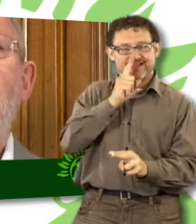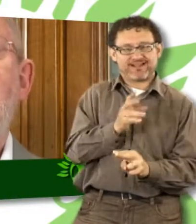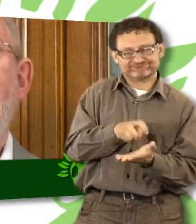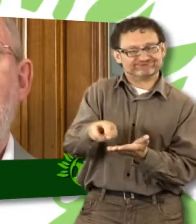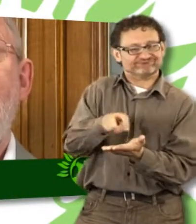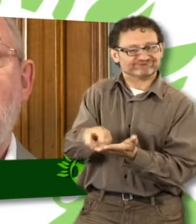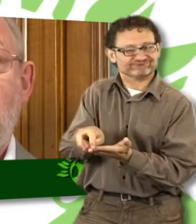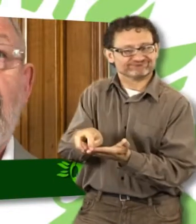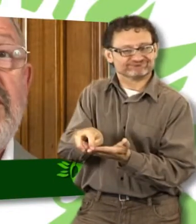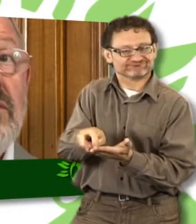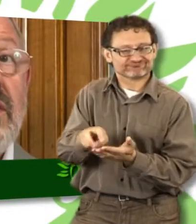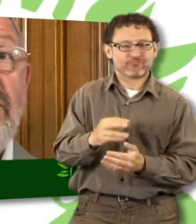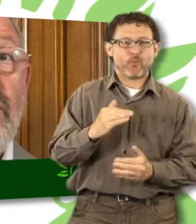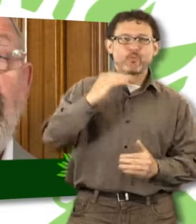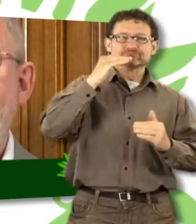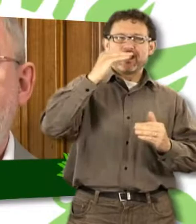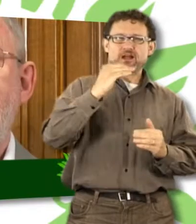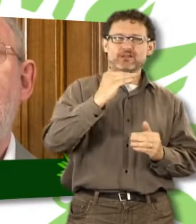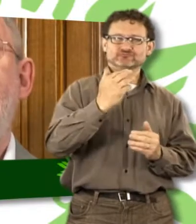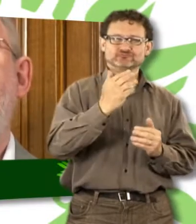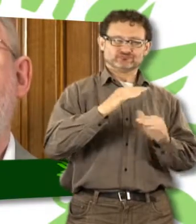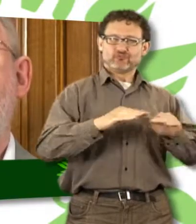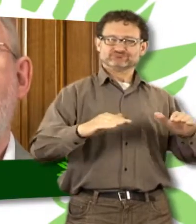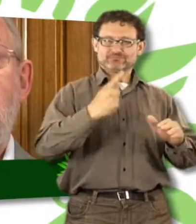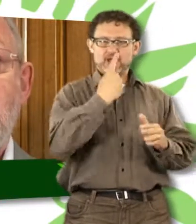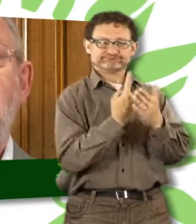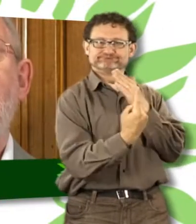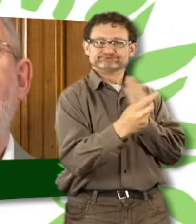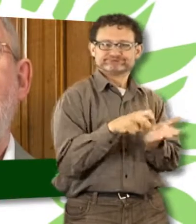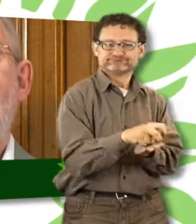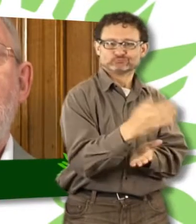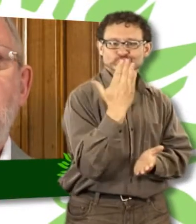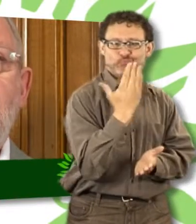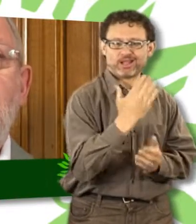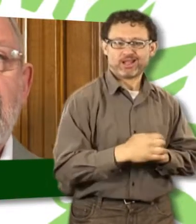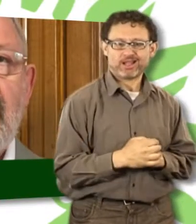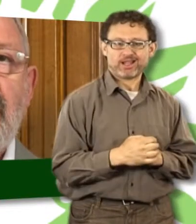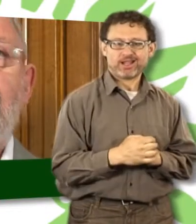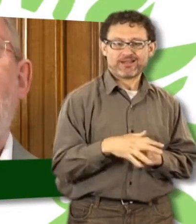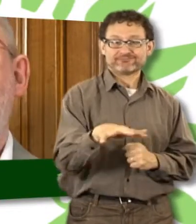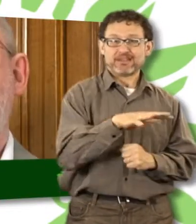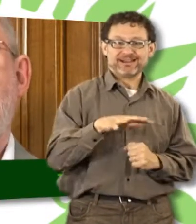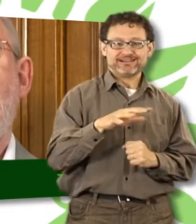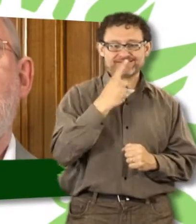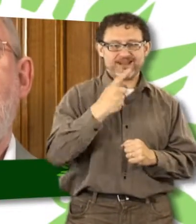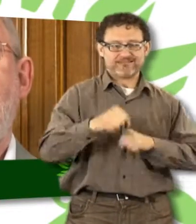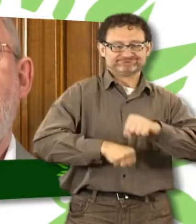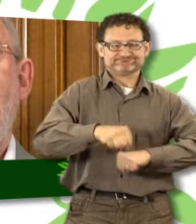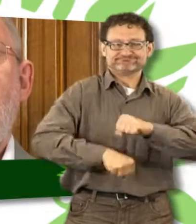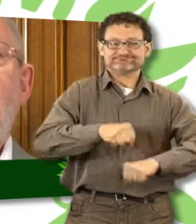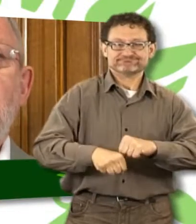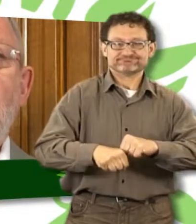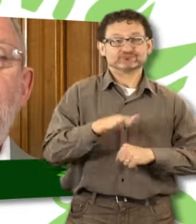have the confidence that they can walk, or the children can walk, older children can walk independently to school, children can cycle, families can cycle